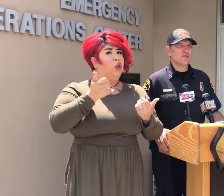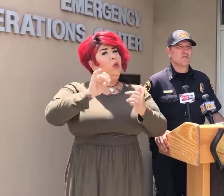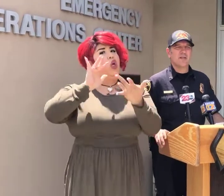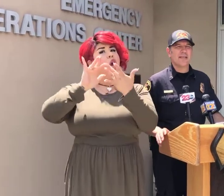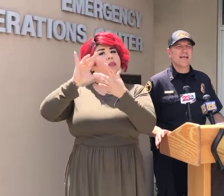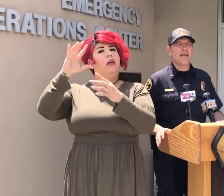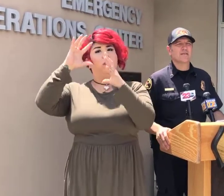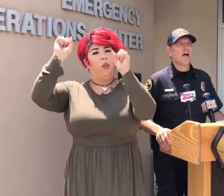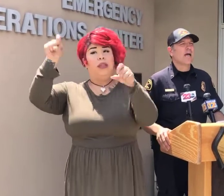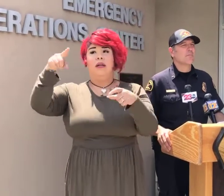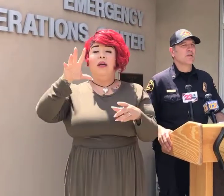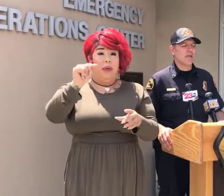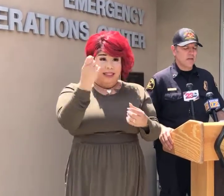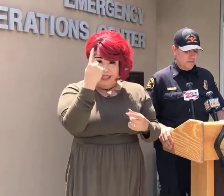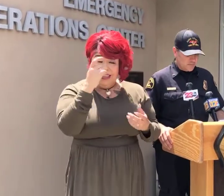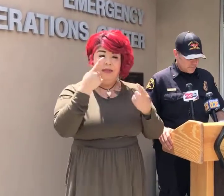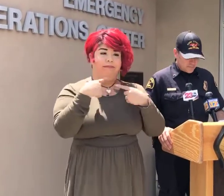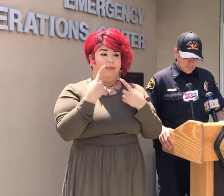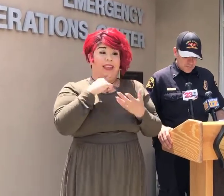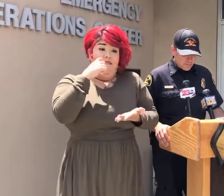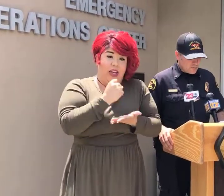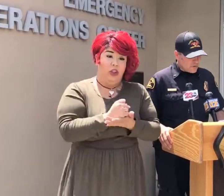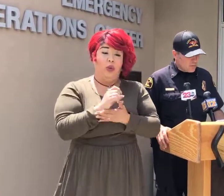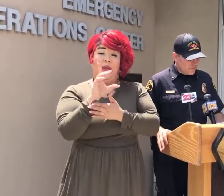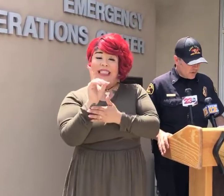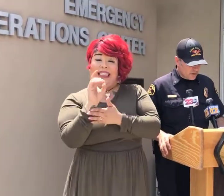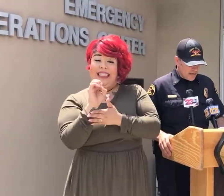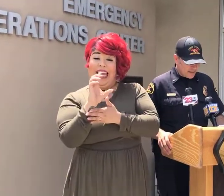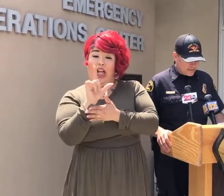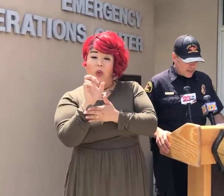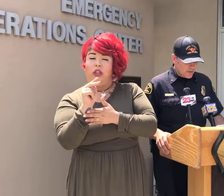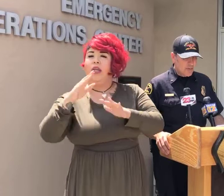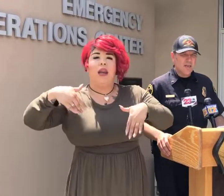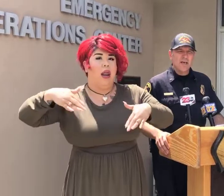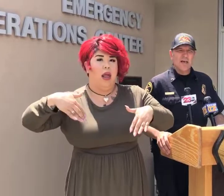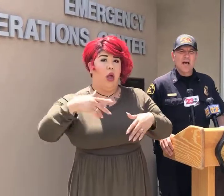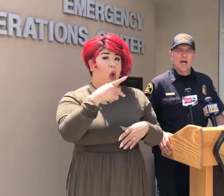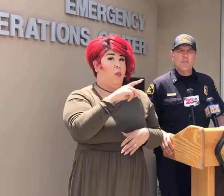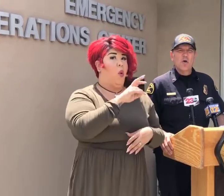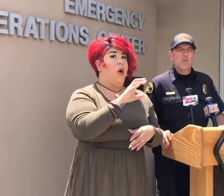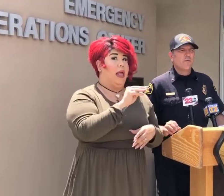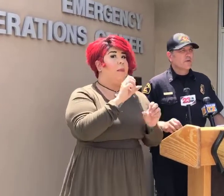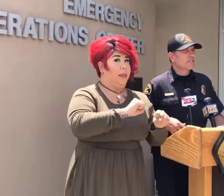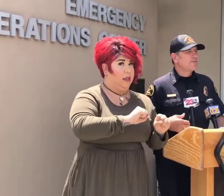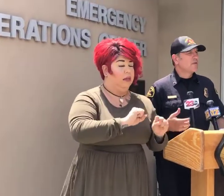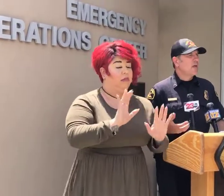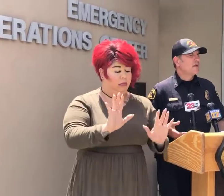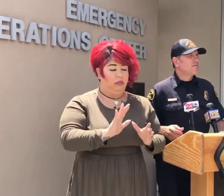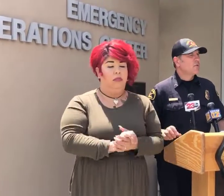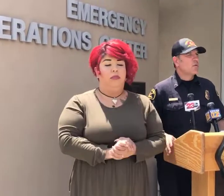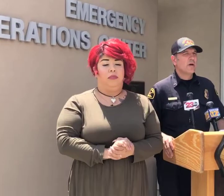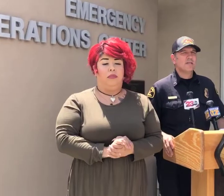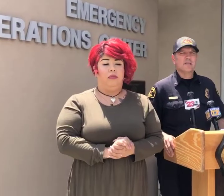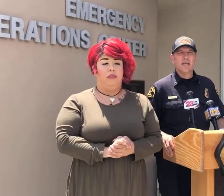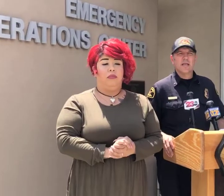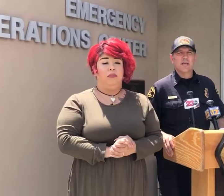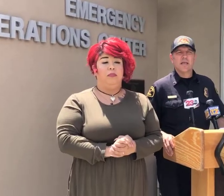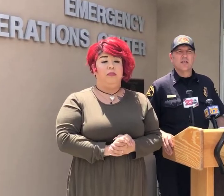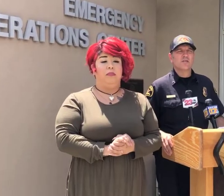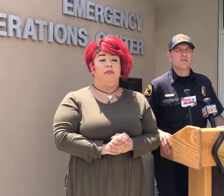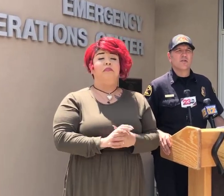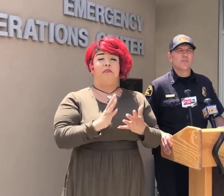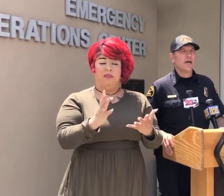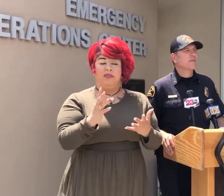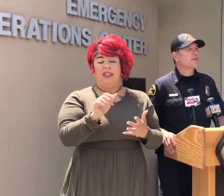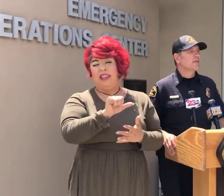sure everybody understood that that has not happened yet. Moving on to the next topic, we've received a lot of requests